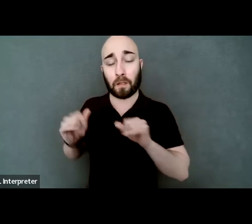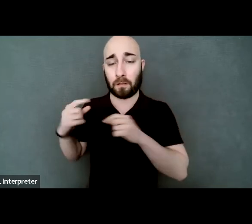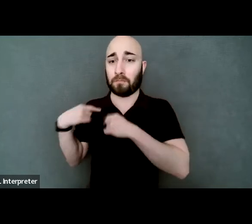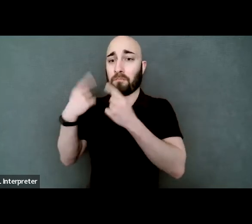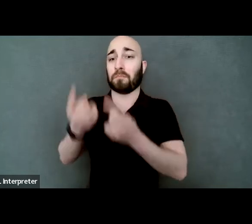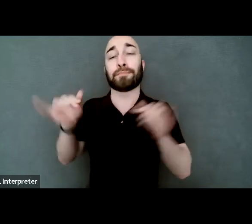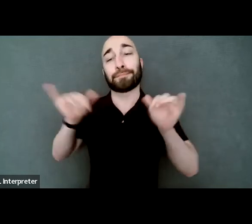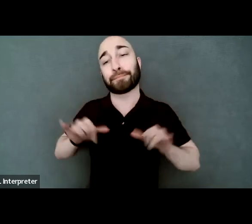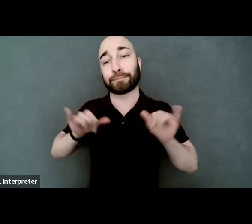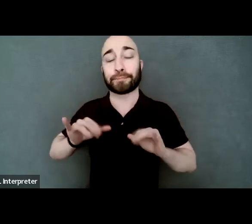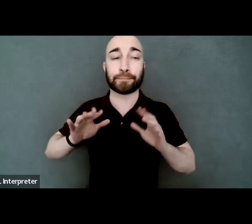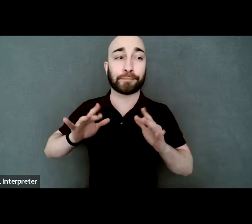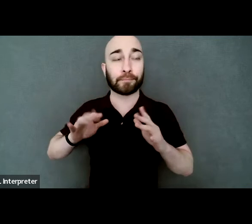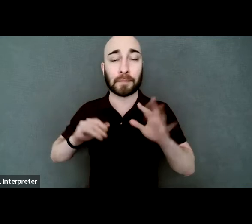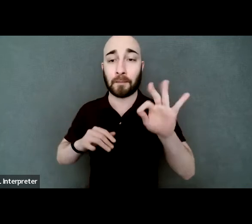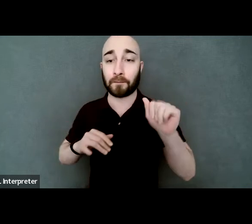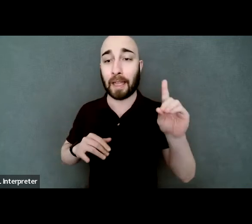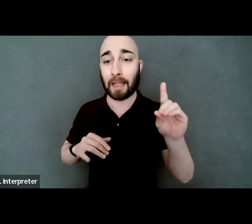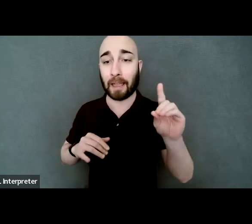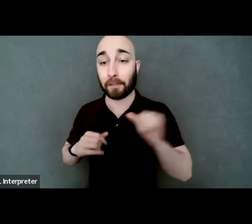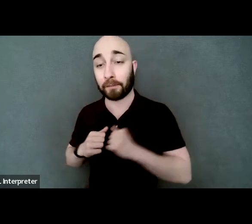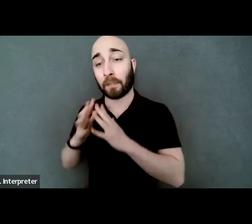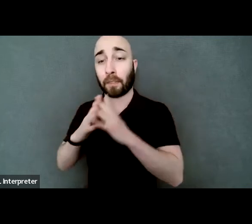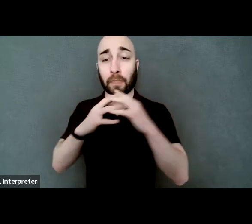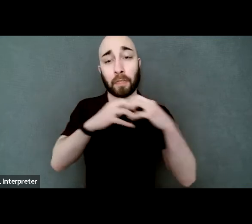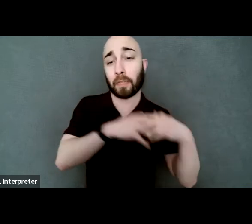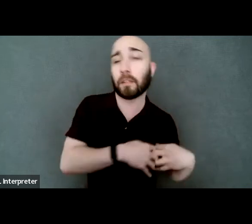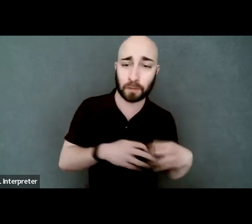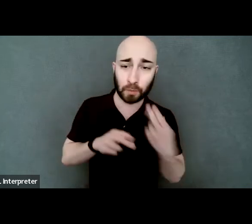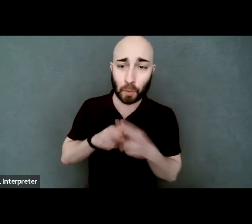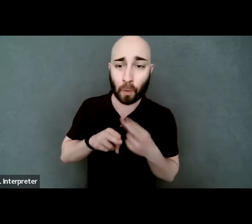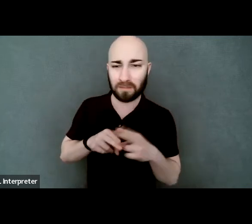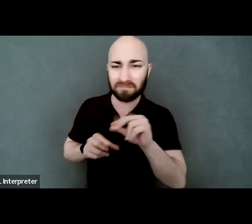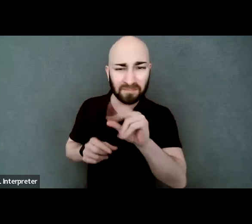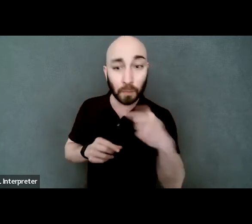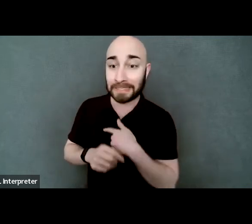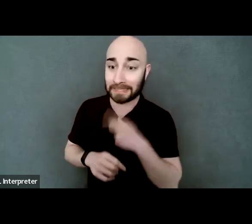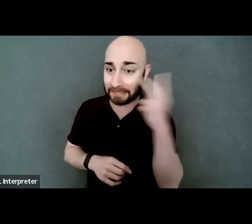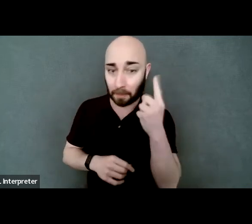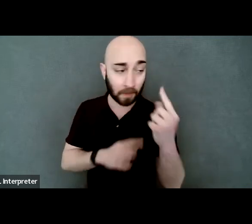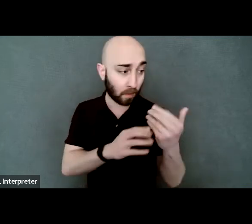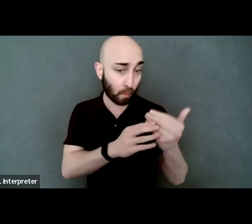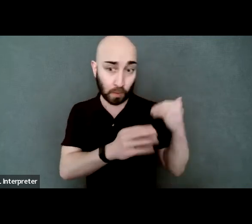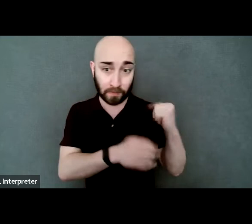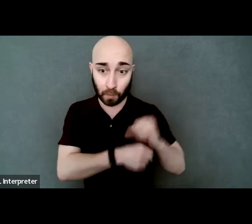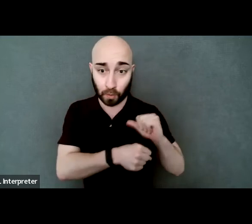thing, like a kind of fad in education. We see it as something that builds on previous work that we've